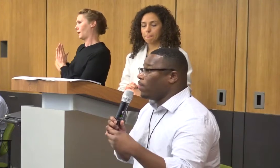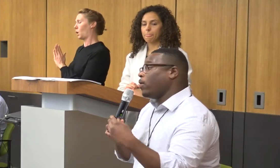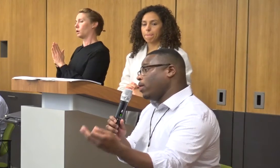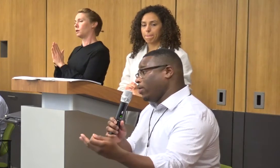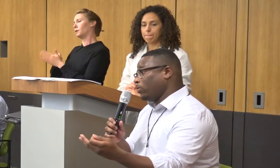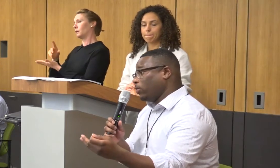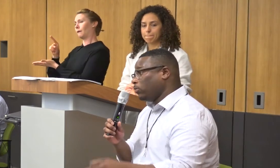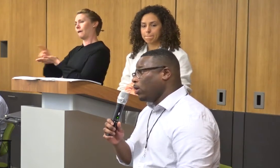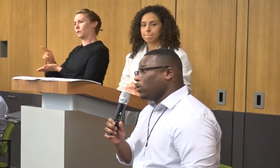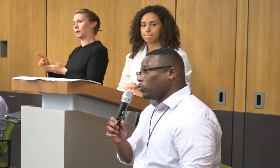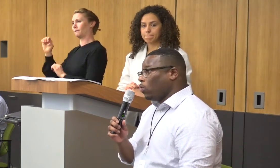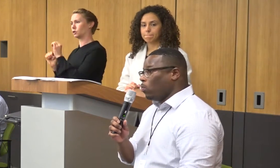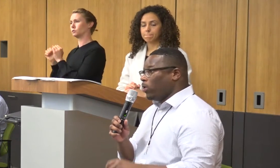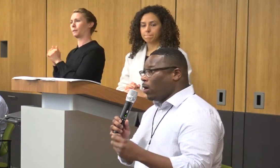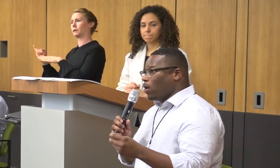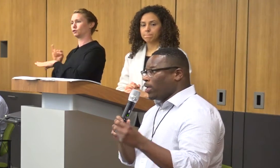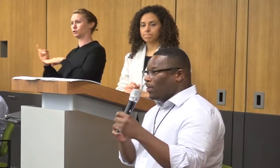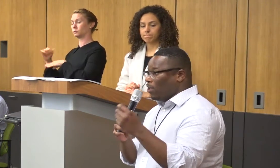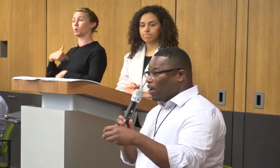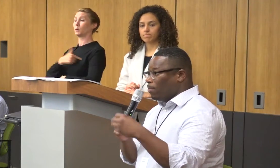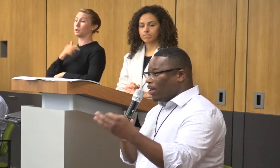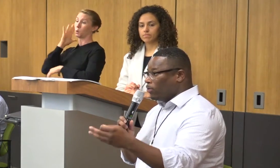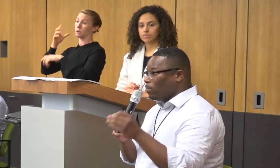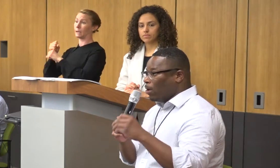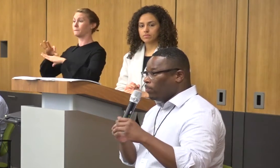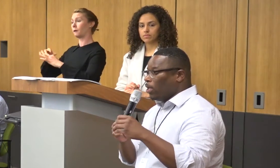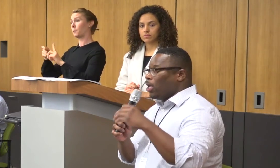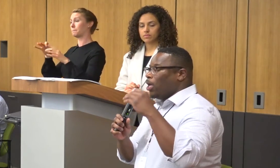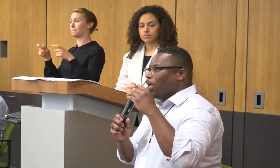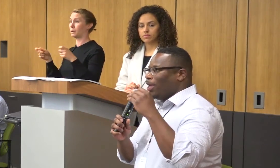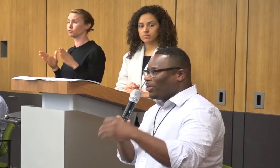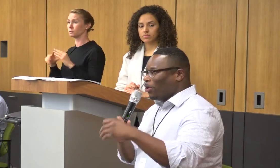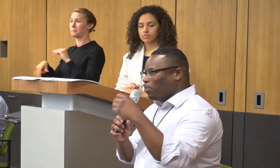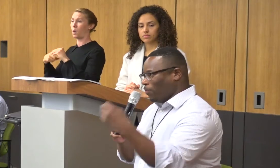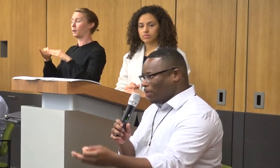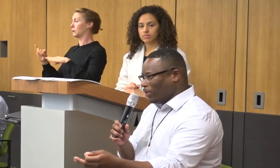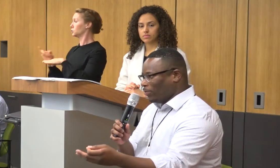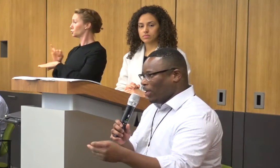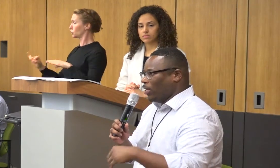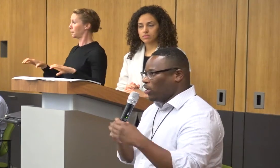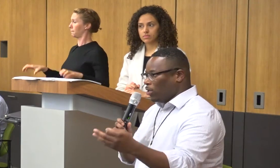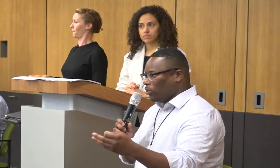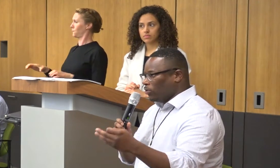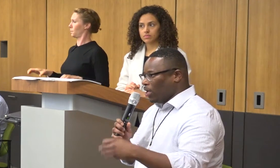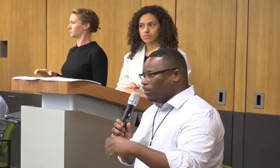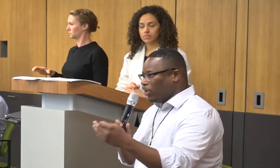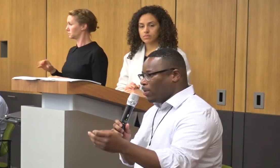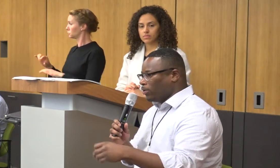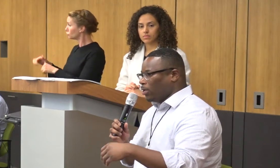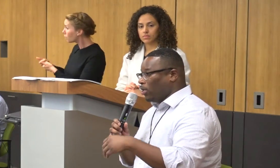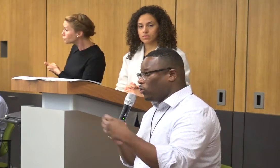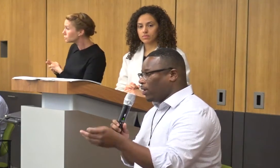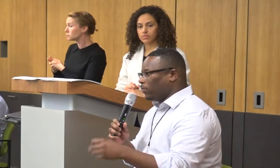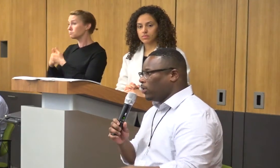of their interns. So we are getting feedback from managers about intern performance, any challenges, any